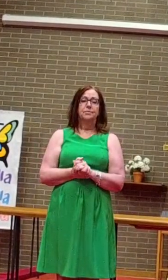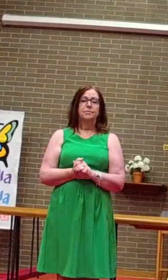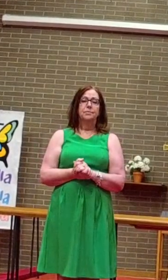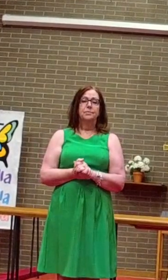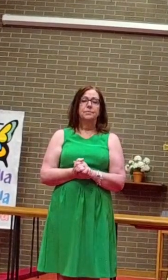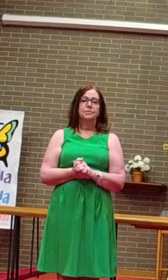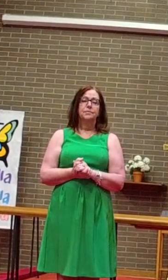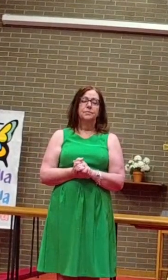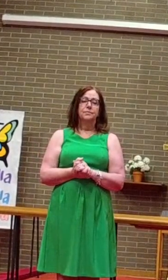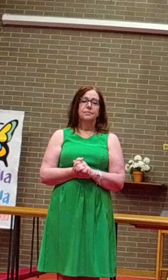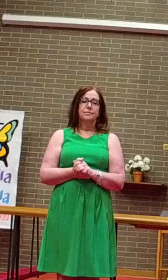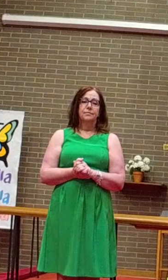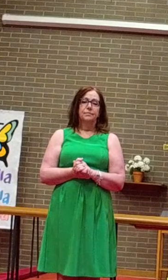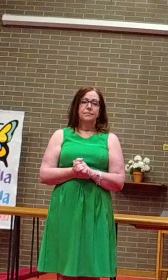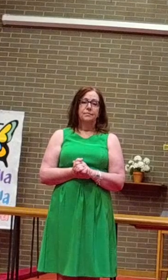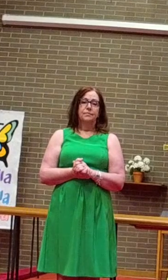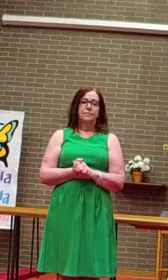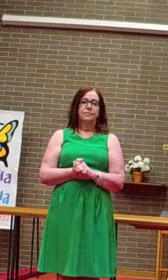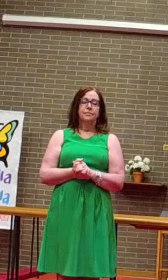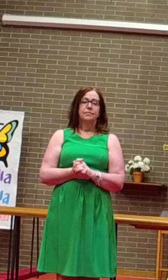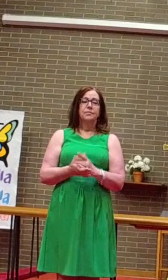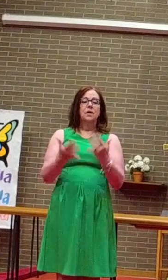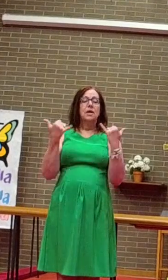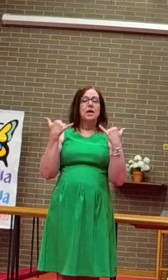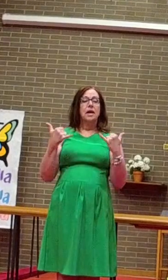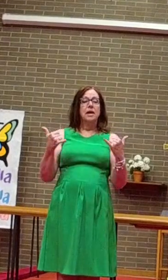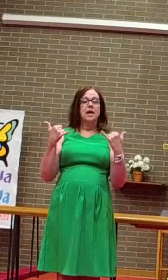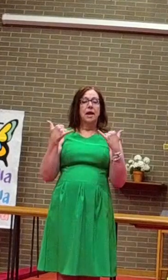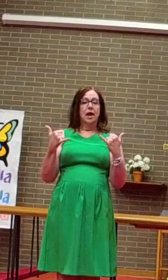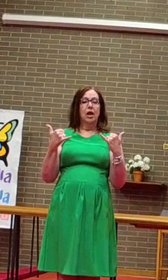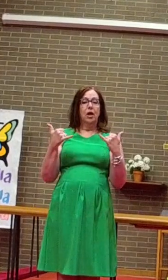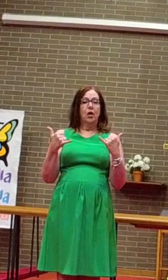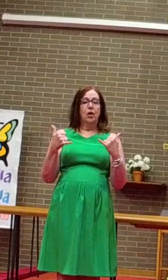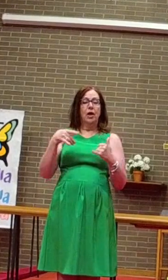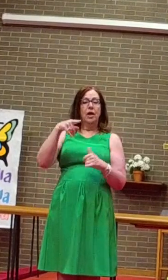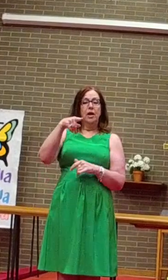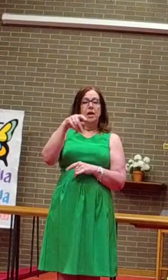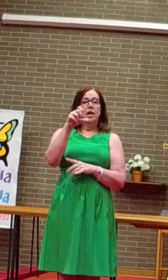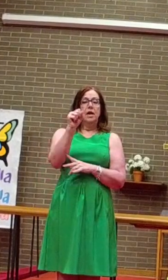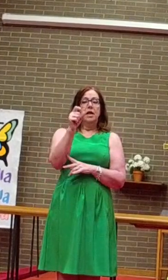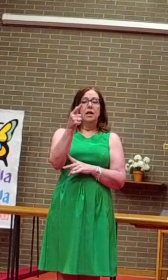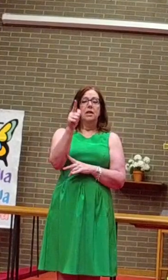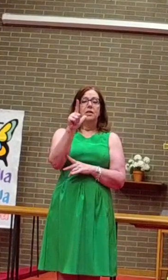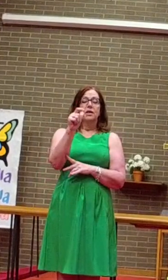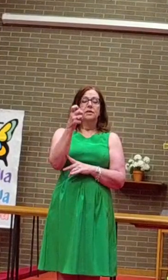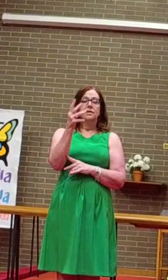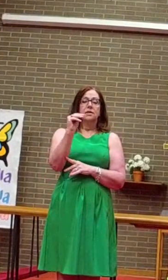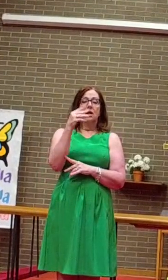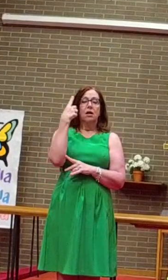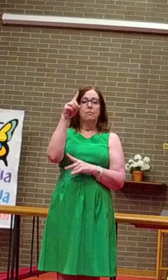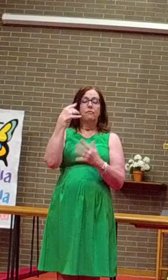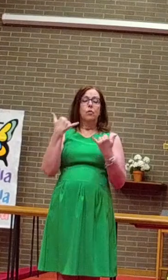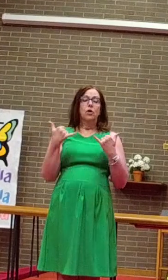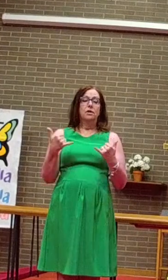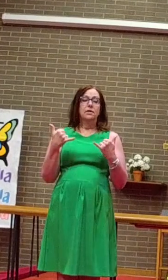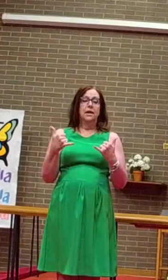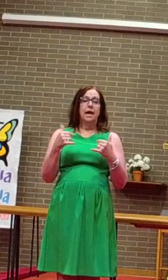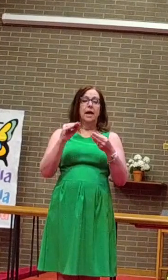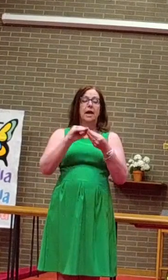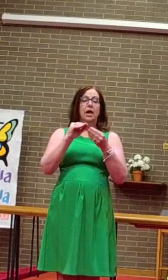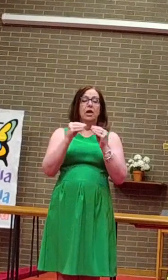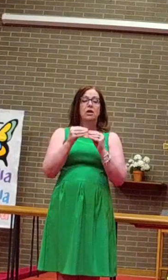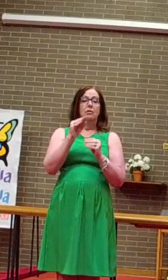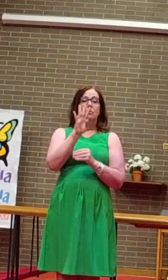Amen. We turn to our psalm for today, which is Psalm